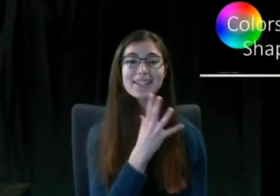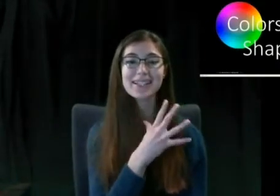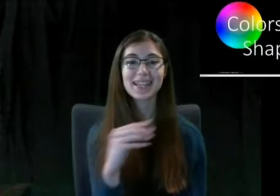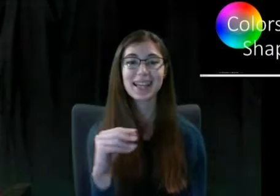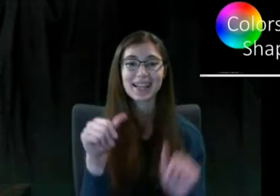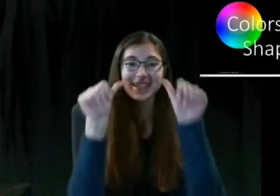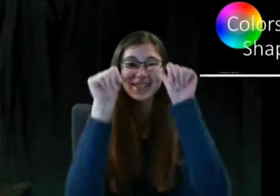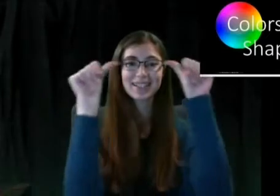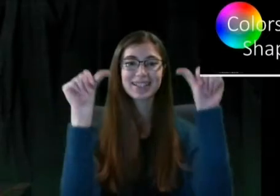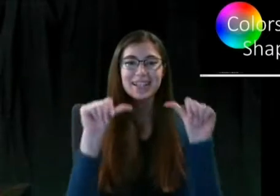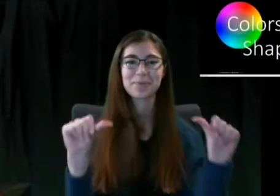Colors and Shapes.